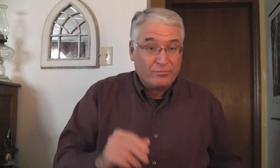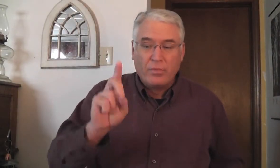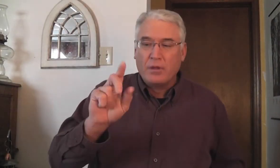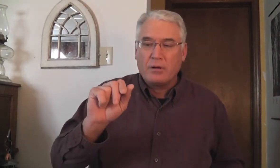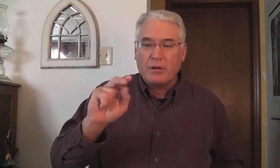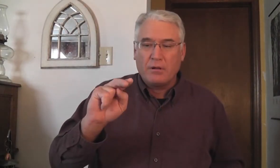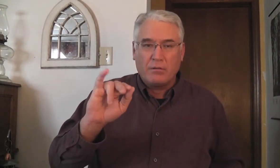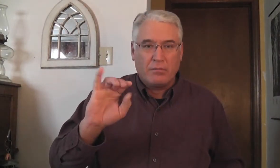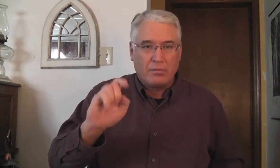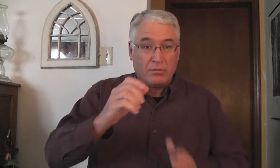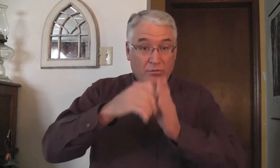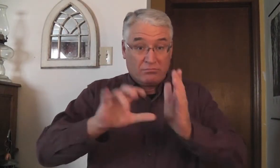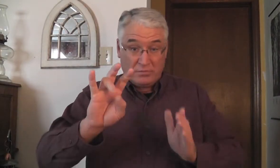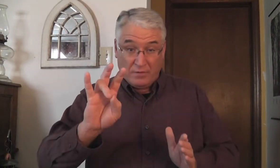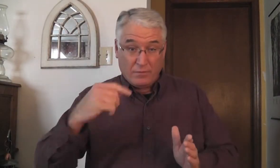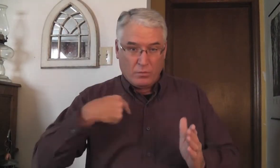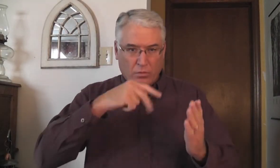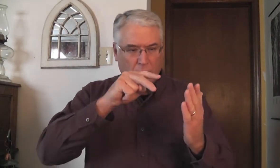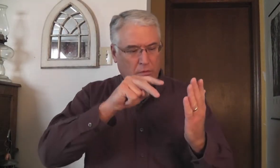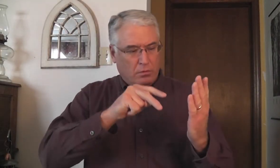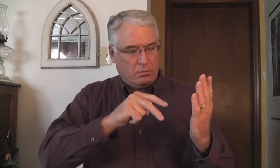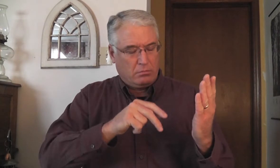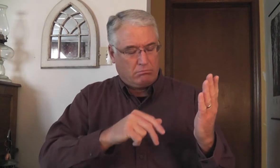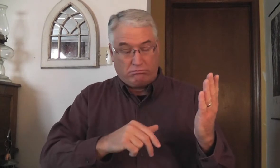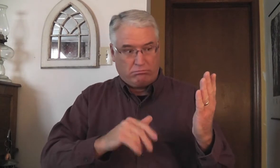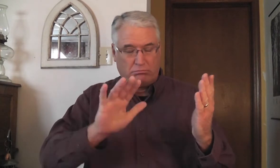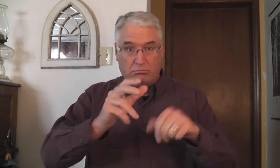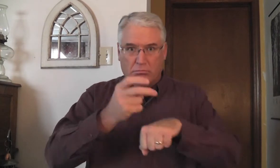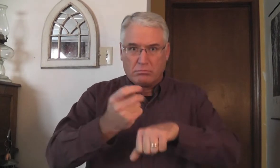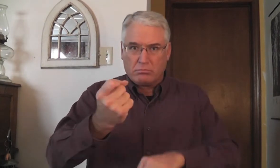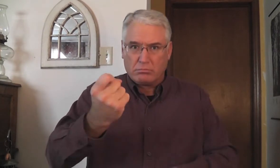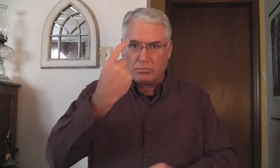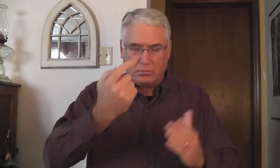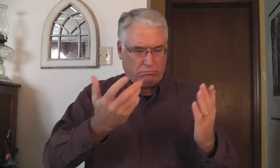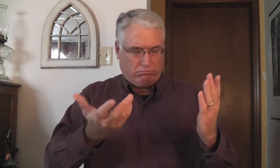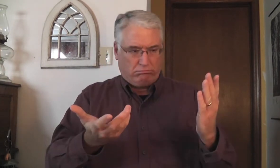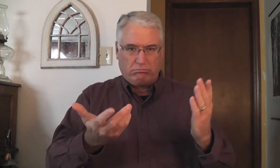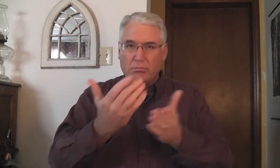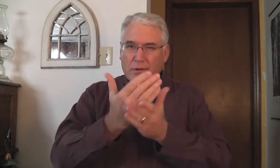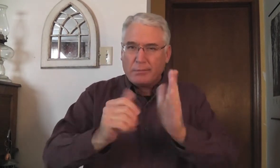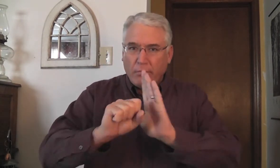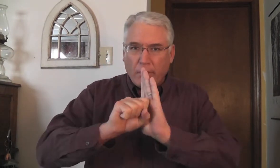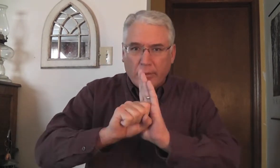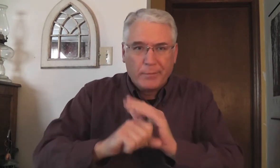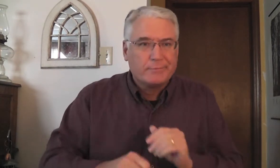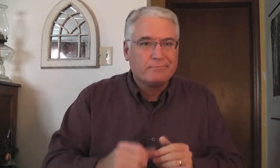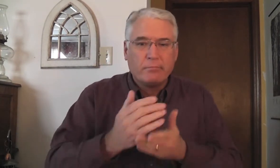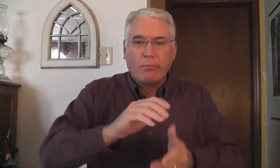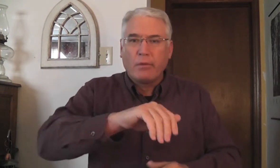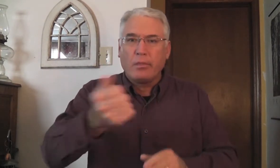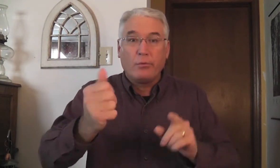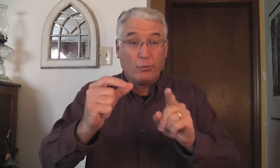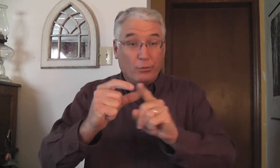Well, I want to tell you that Daniel chapter 7, you read it and it can be very difficult to understand. And that's because it's